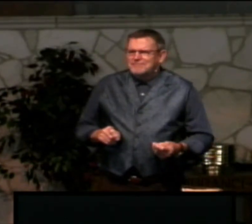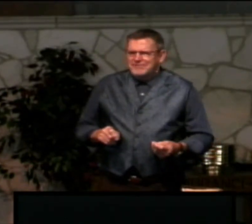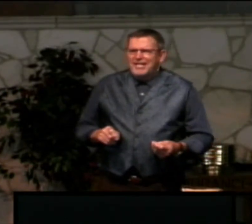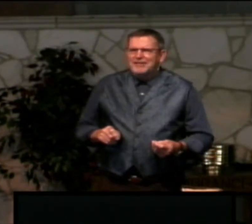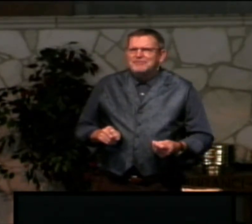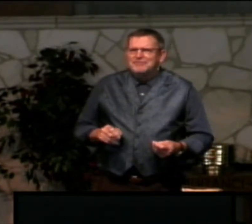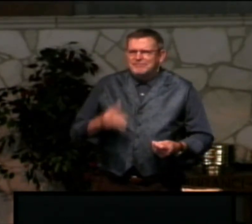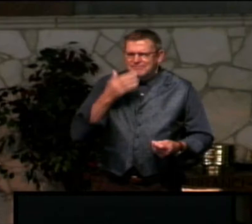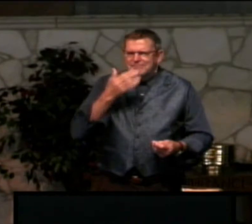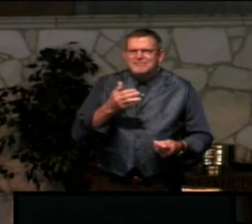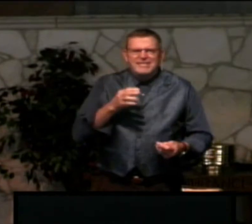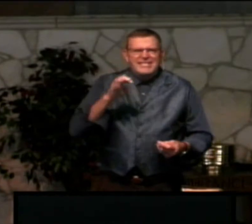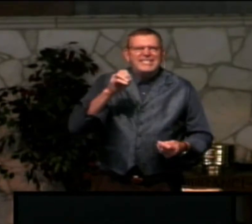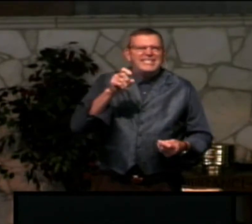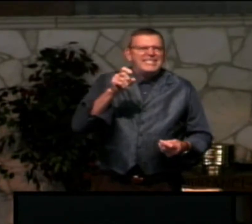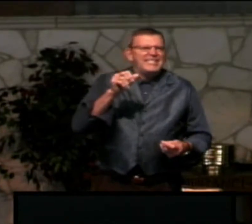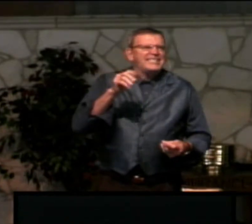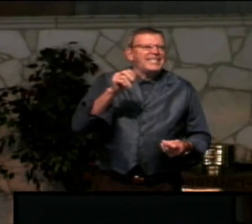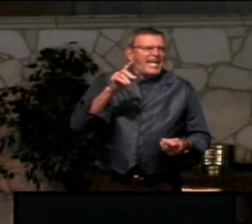Yeah.